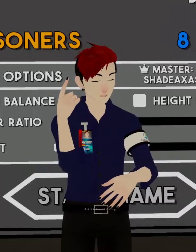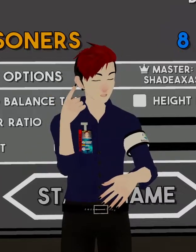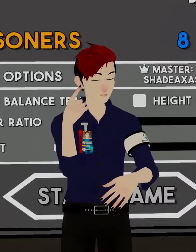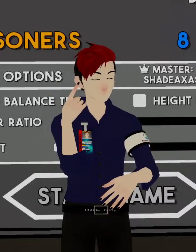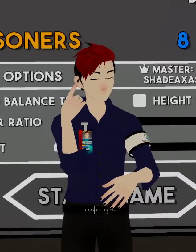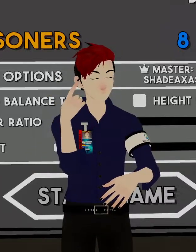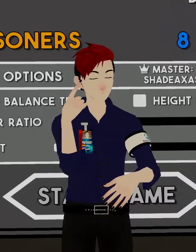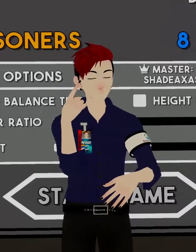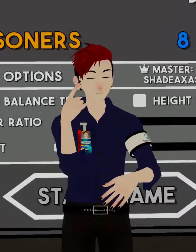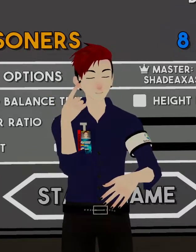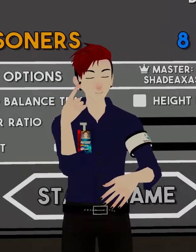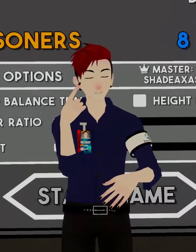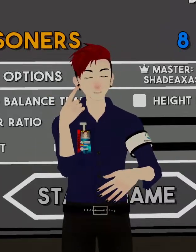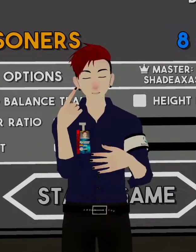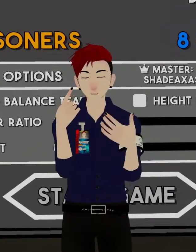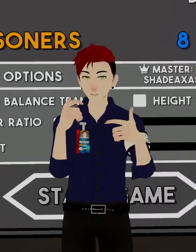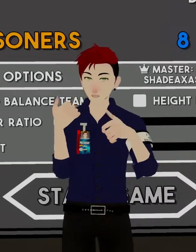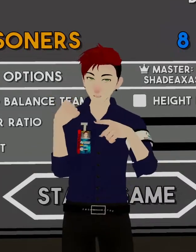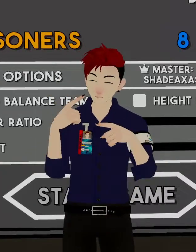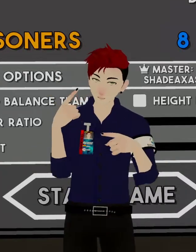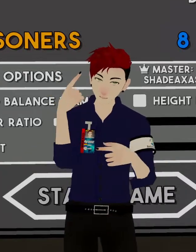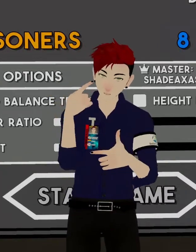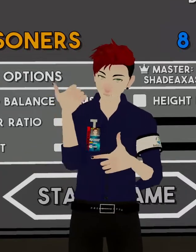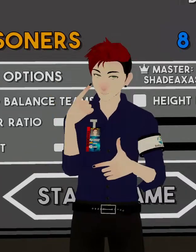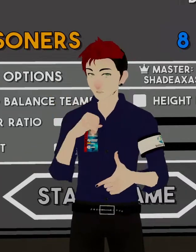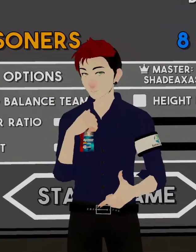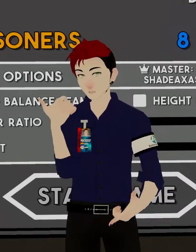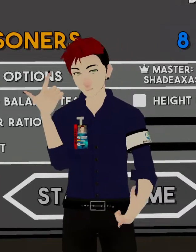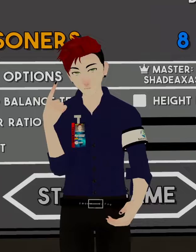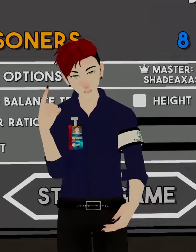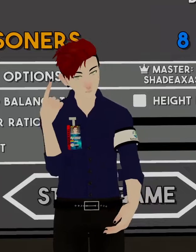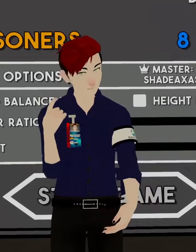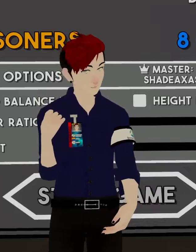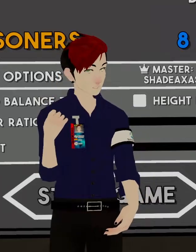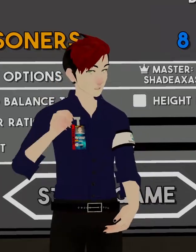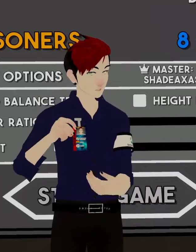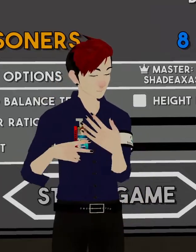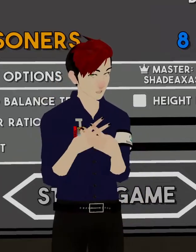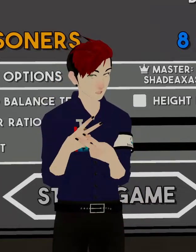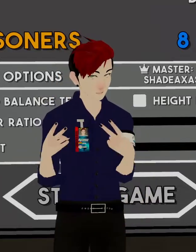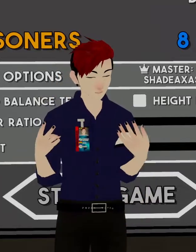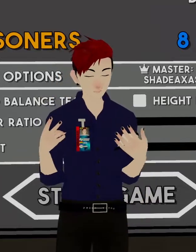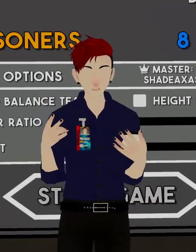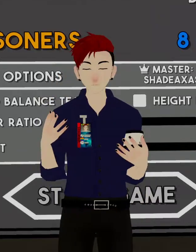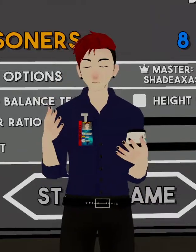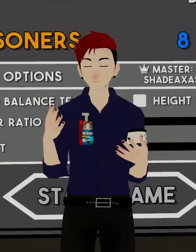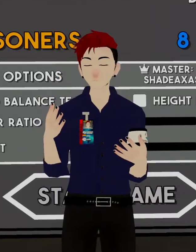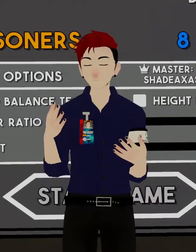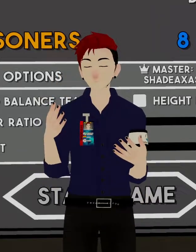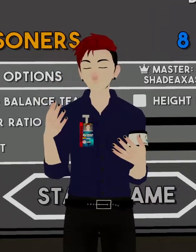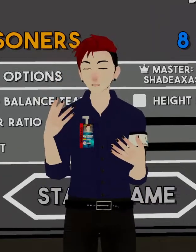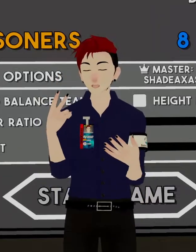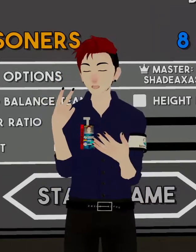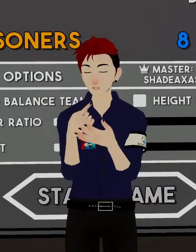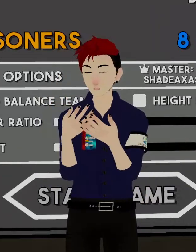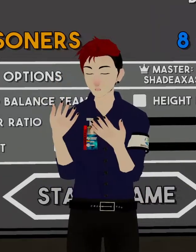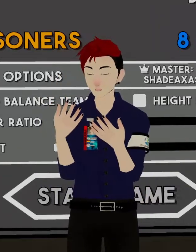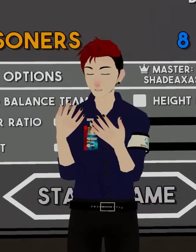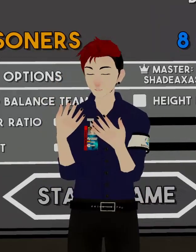somebody and you're trying to say, are you suspicious, not suspicious, that kind of thing, one